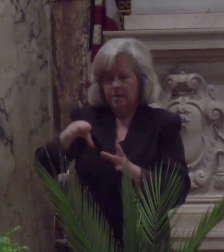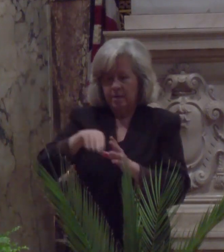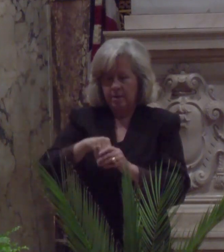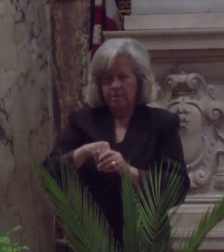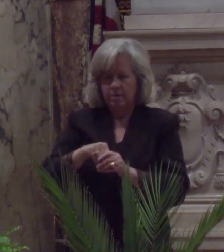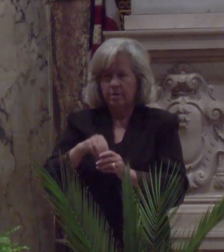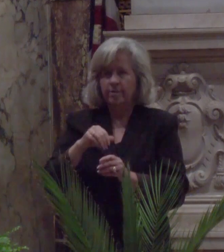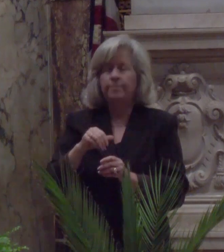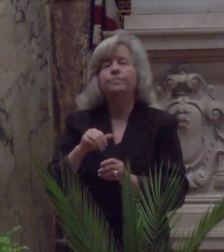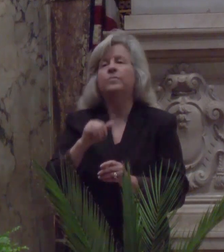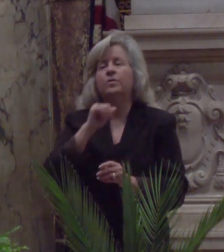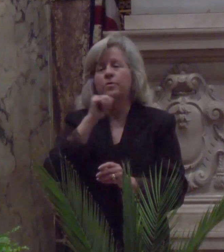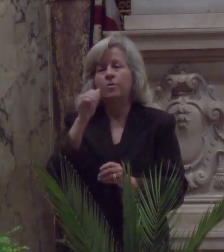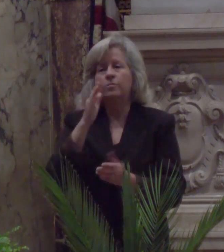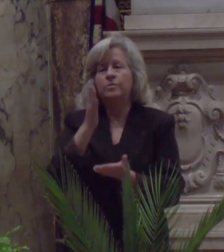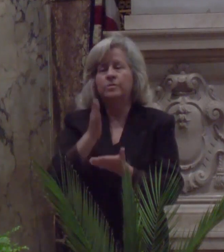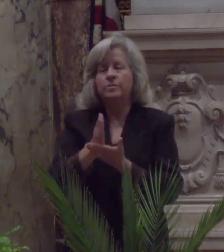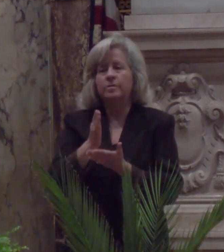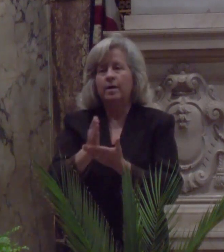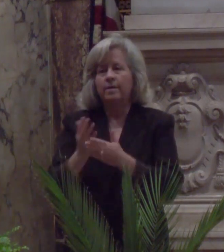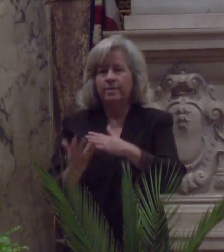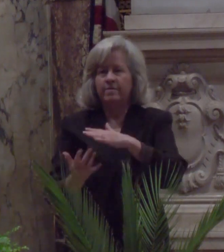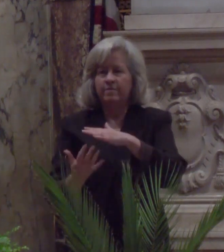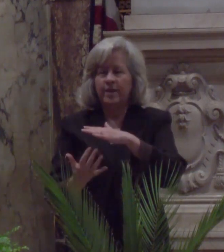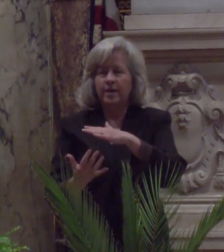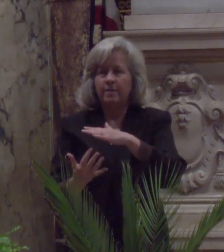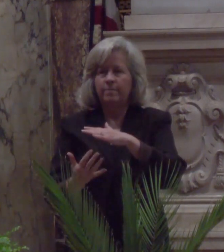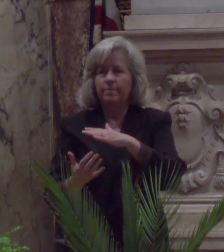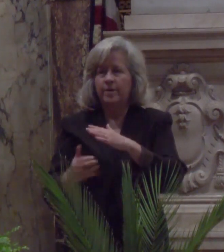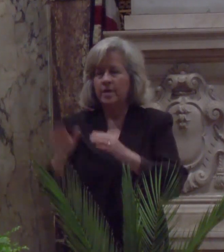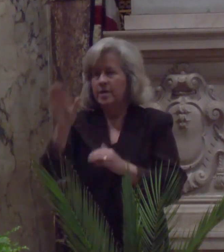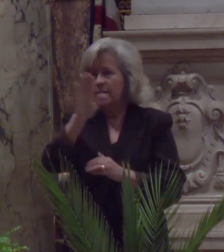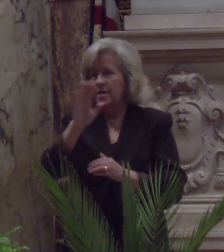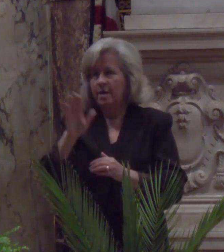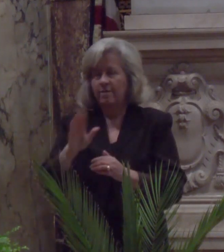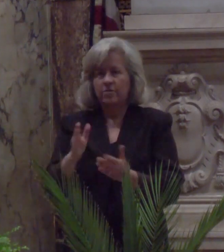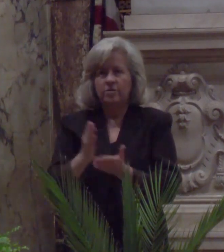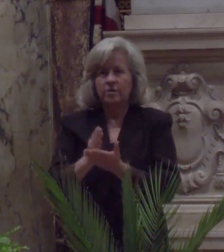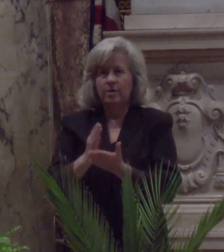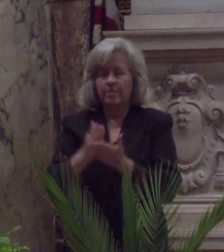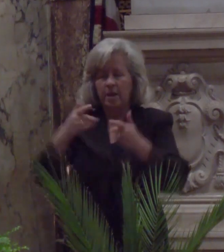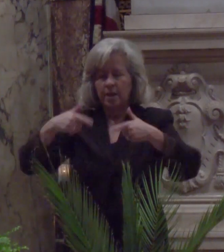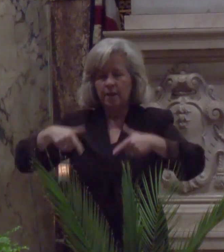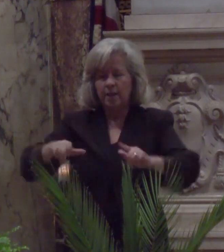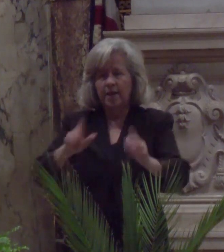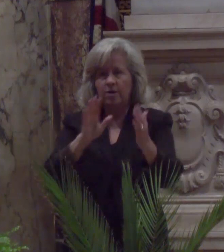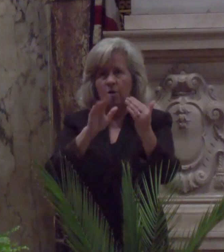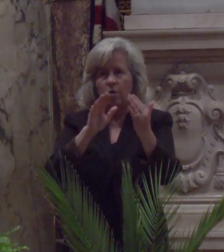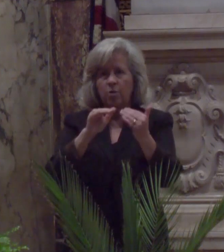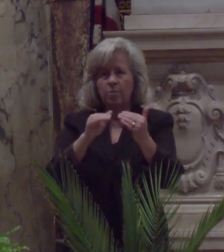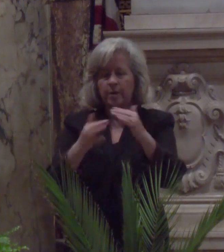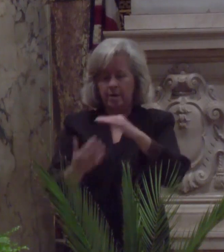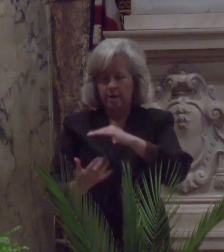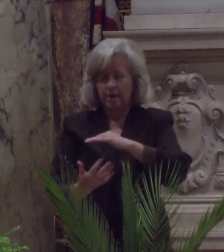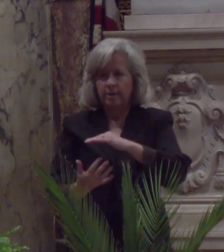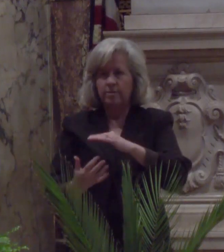the wavering flame that never falters, and let us allow hope to be